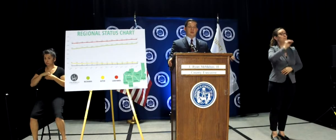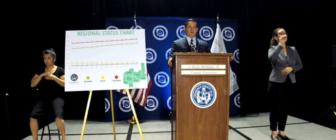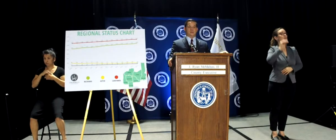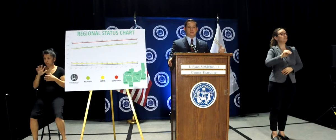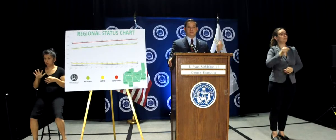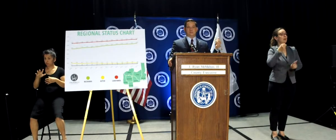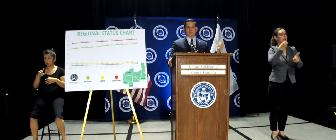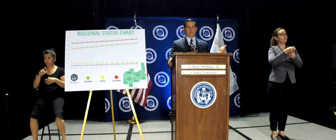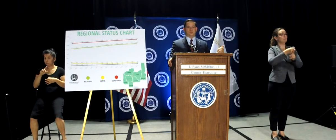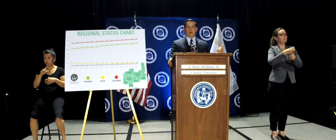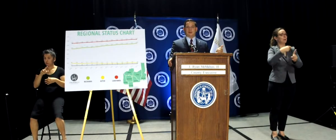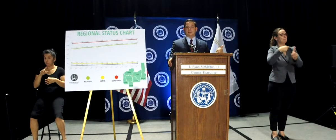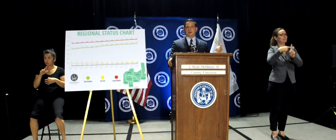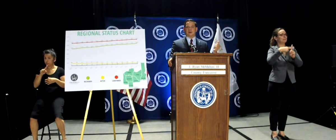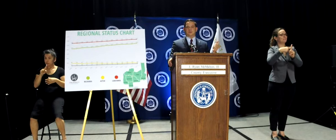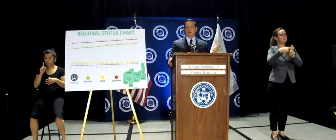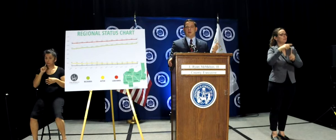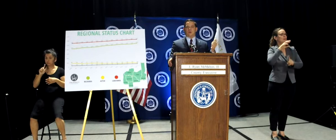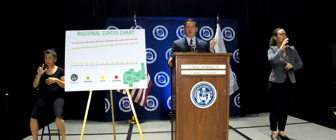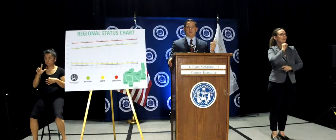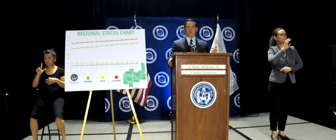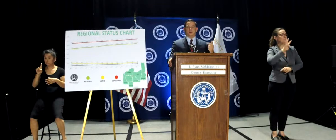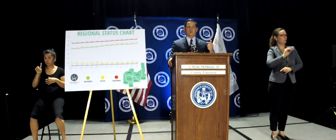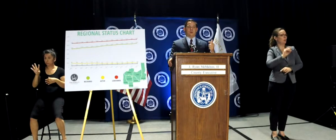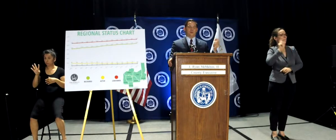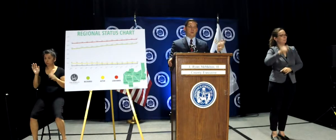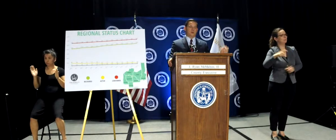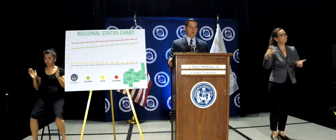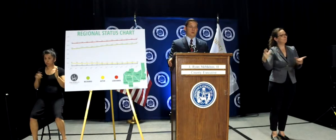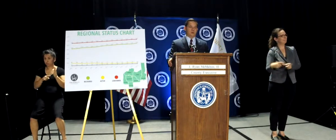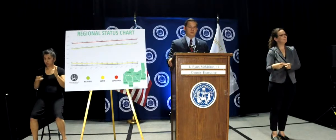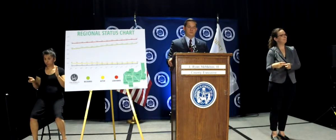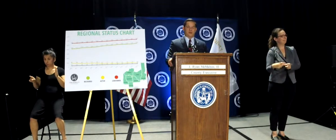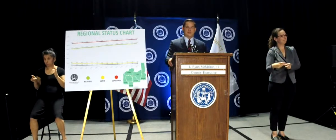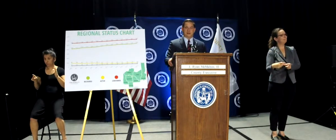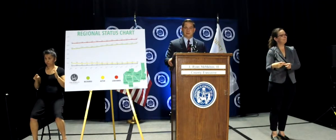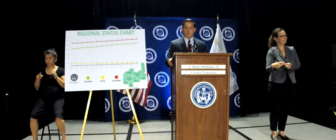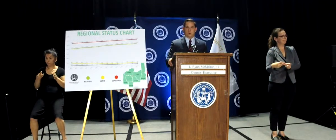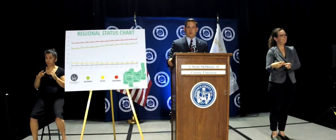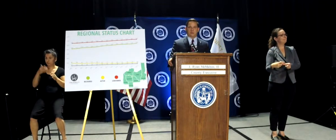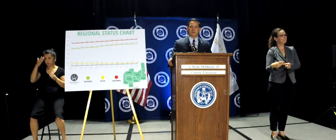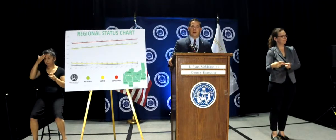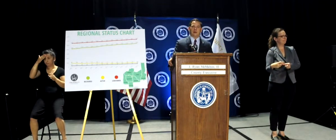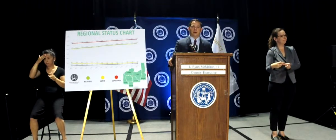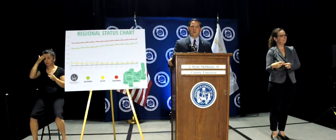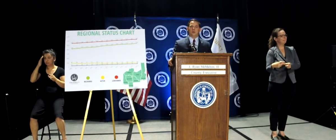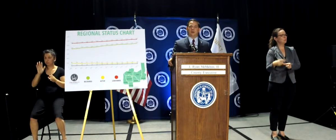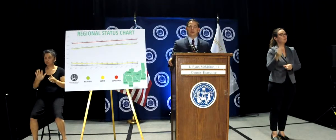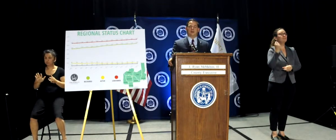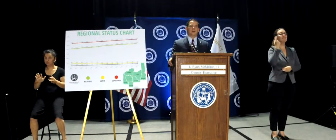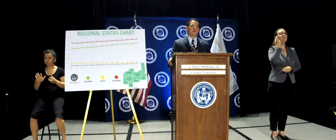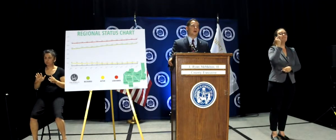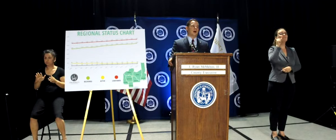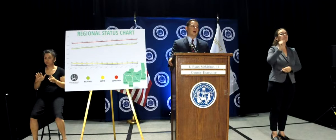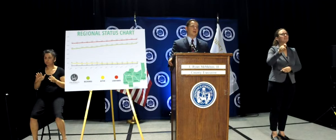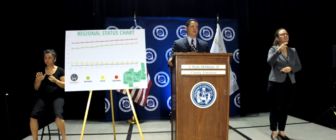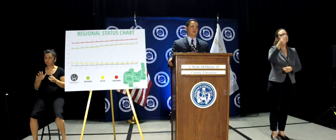14 days, July 2nd, July 1, 3rd, 4th. Fantastic weather, holiday